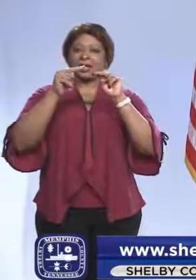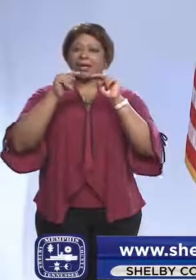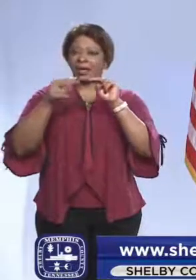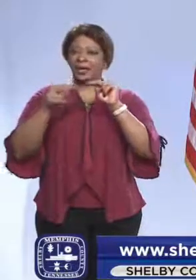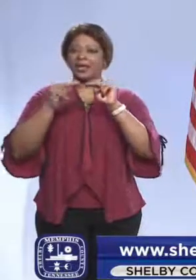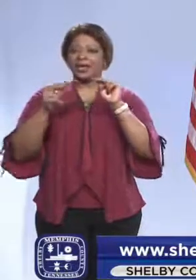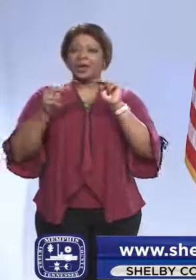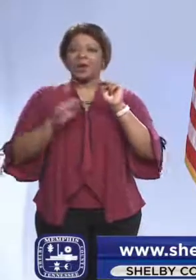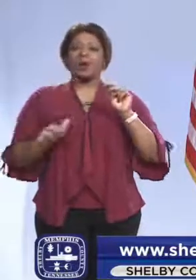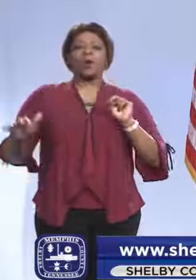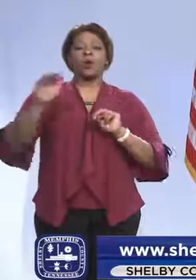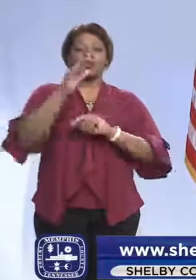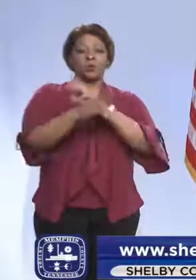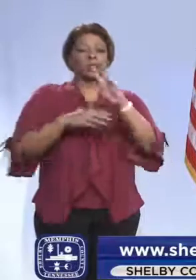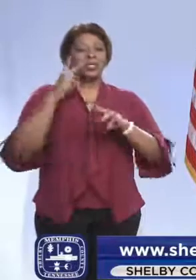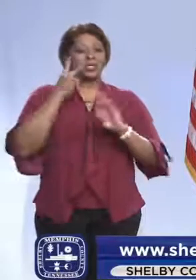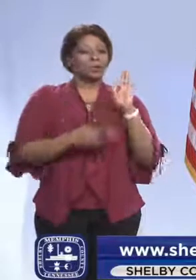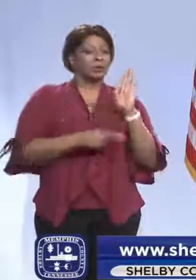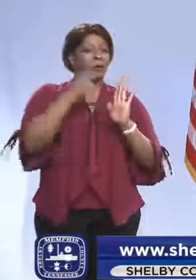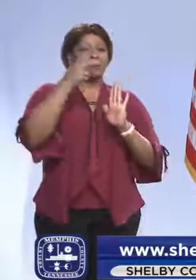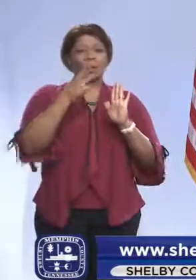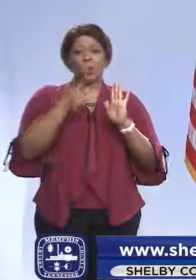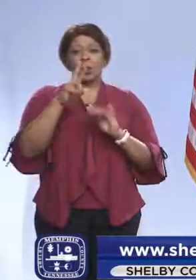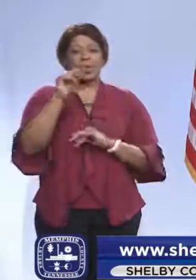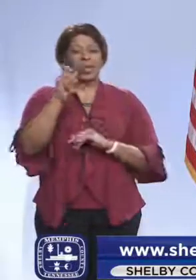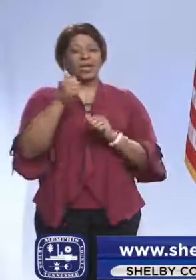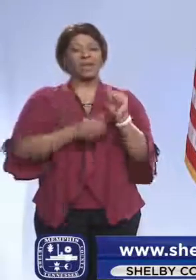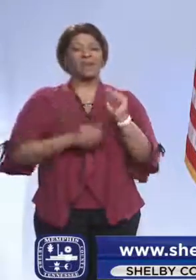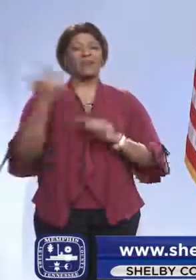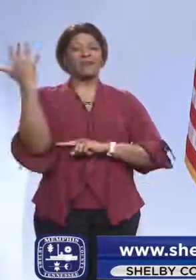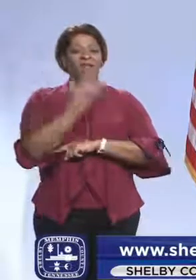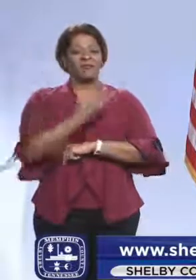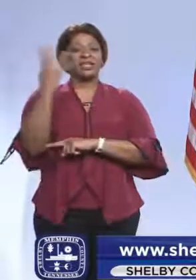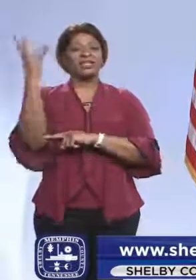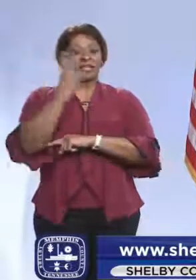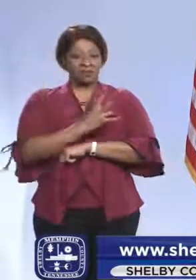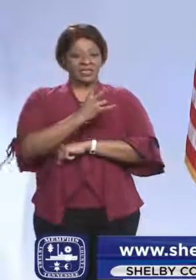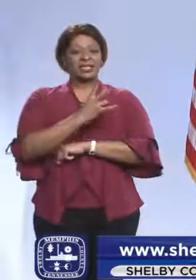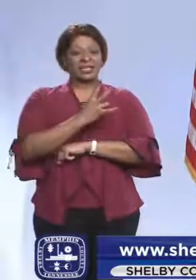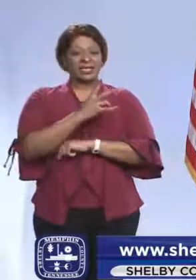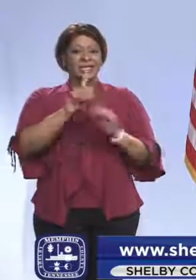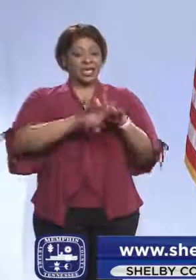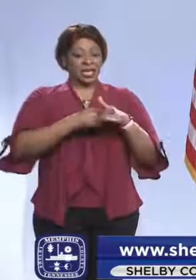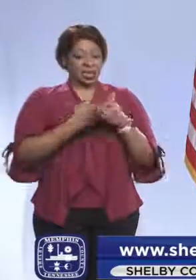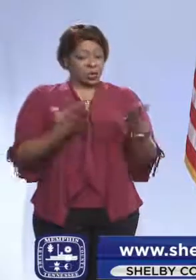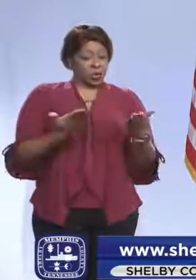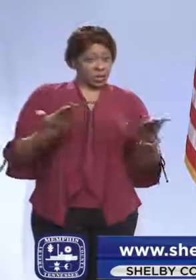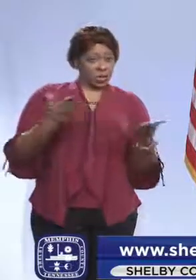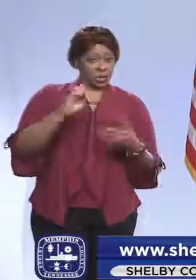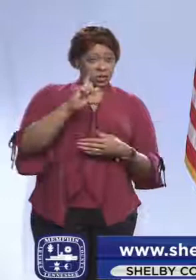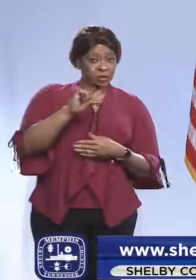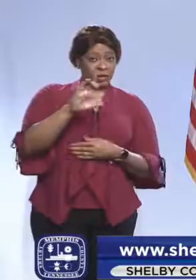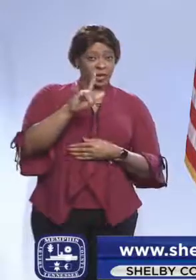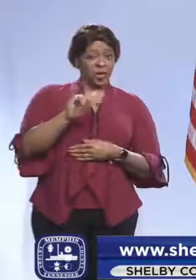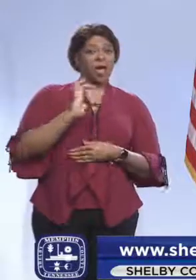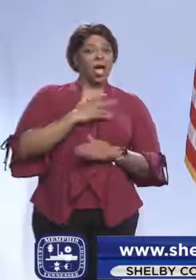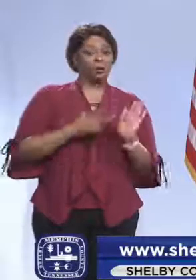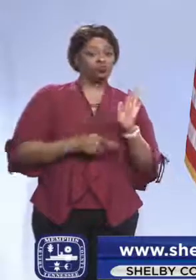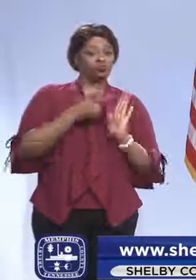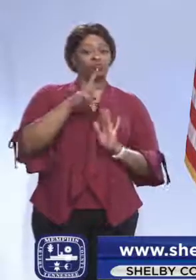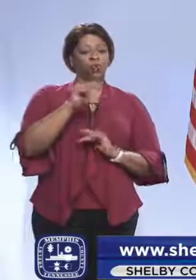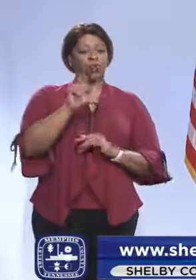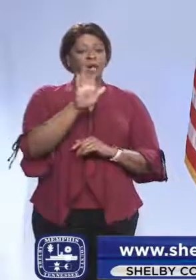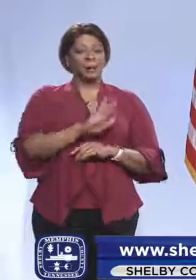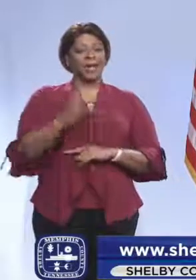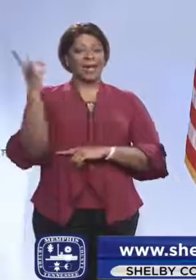across the world, we've seen doubling rates about every 5 to 7 days. Initially here in Shelby County, we were doubling our rate around